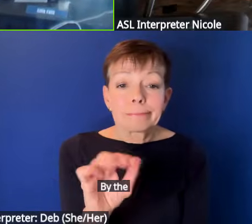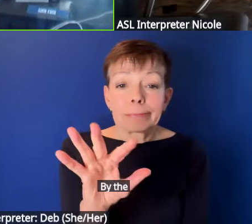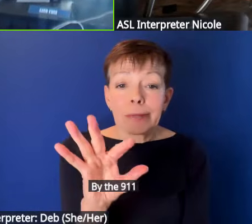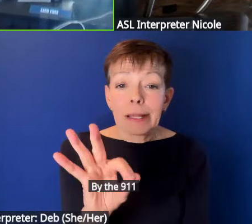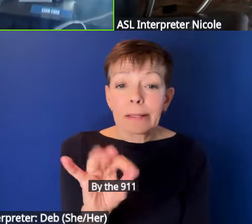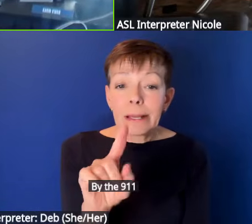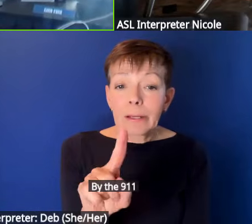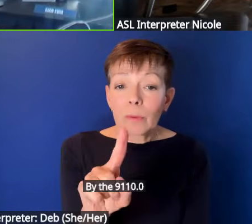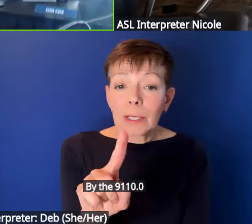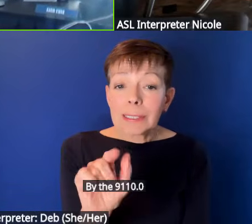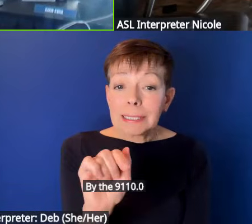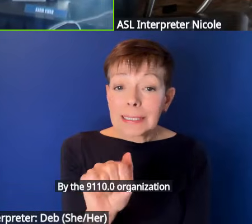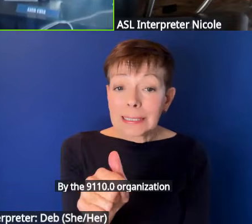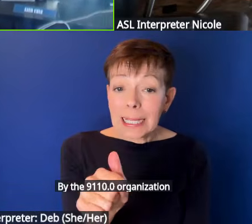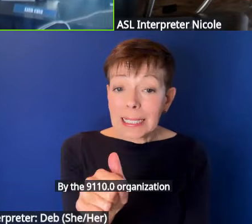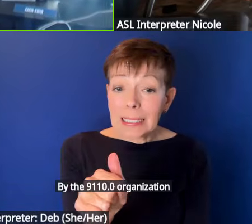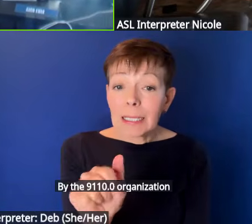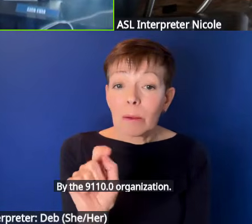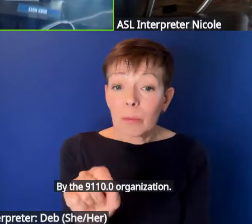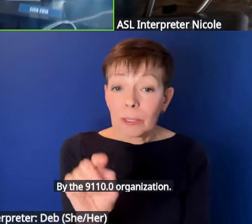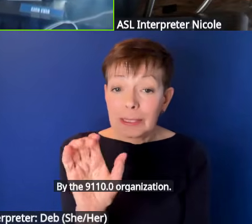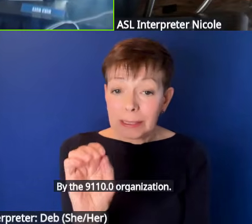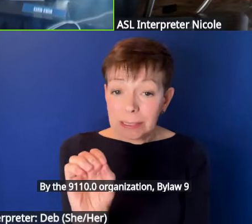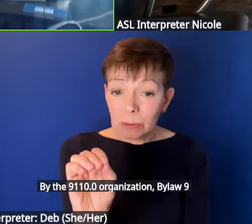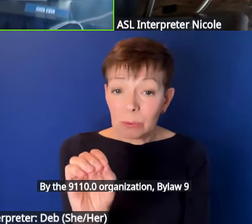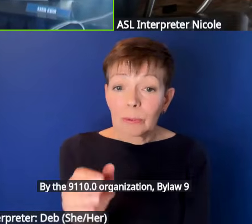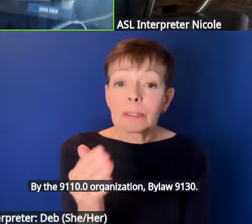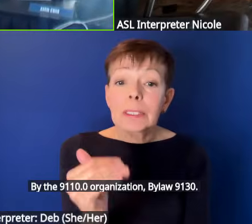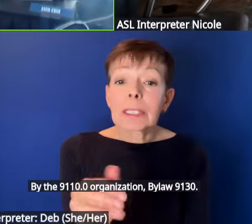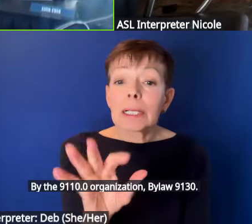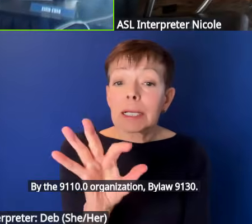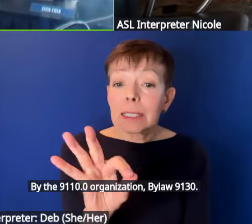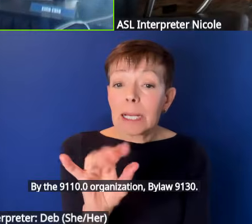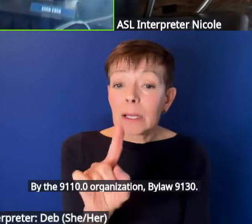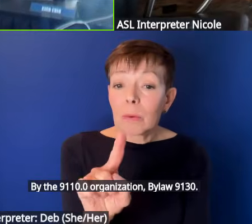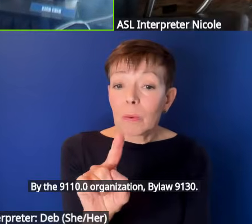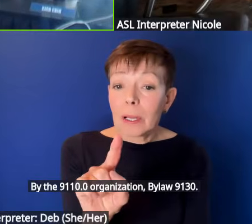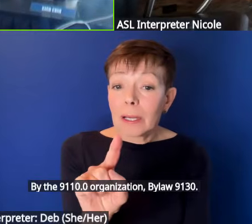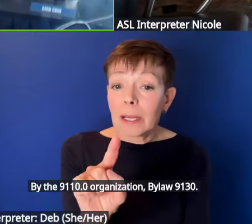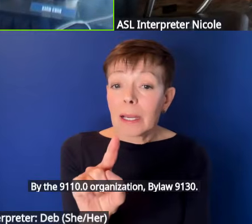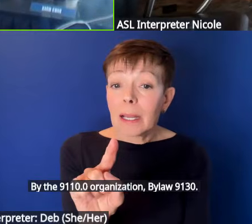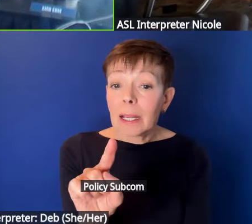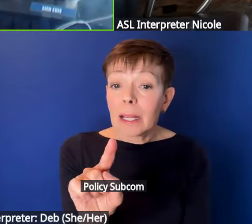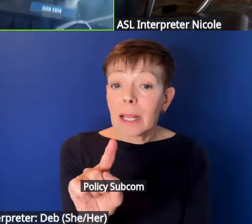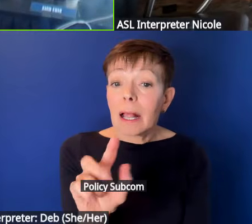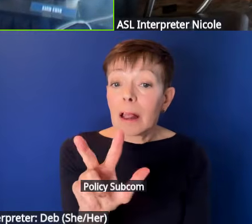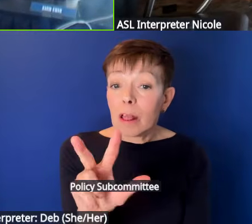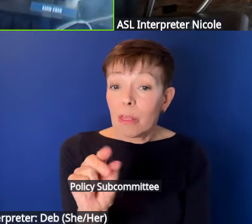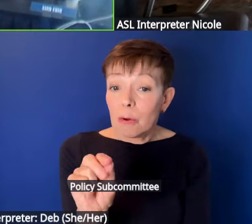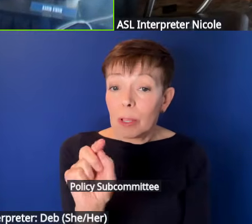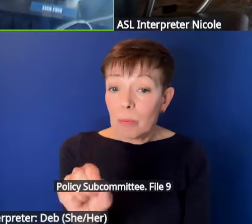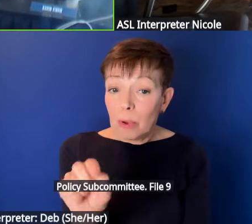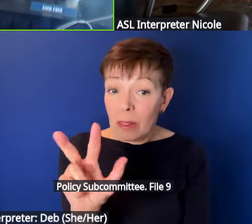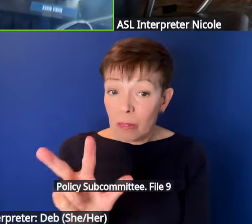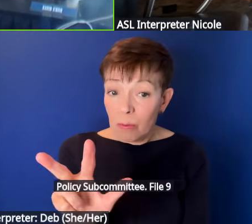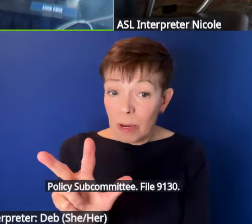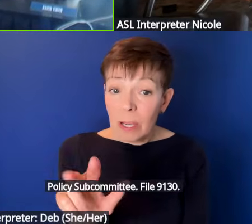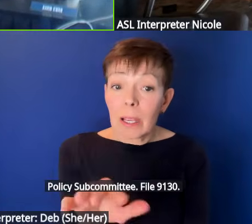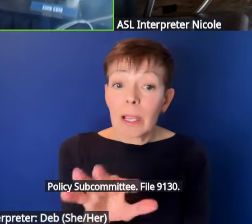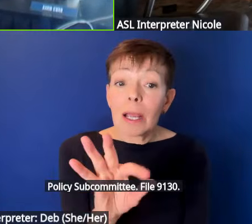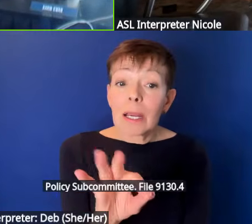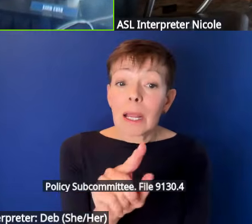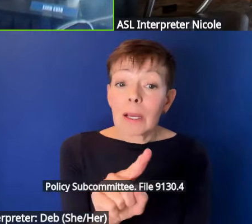9110.0, organization. Bylaw 9130.3, policy subcommittee. Bylaw 9130.4,